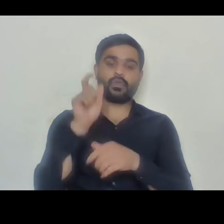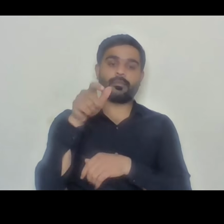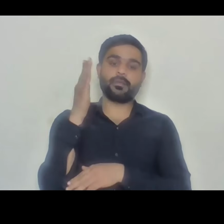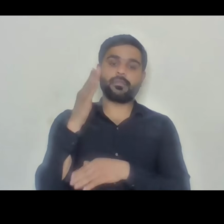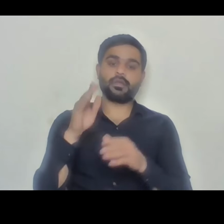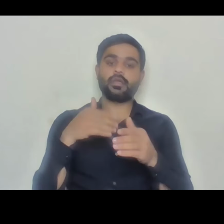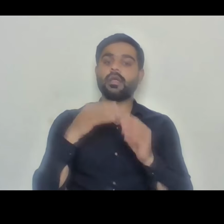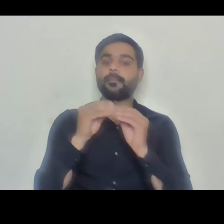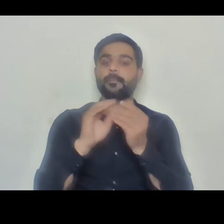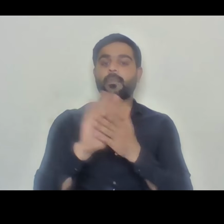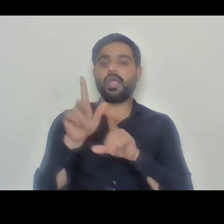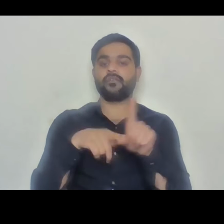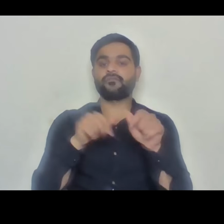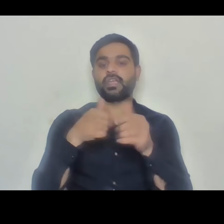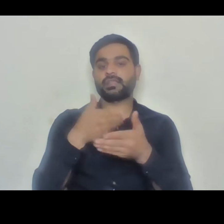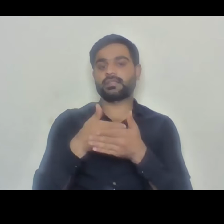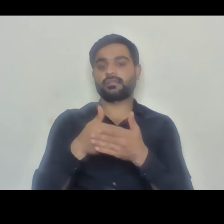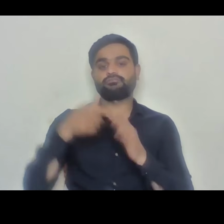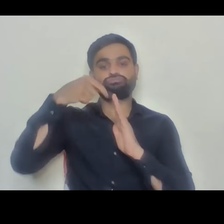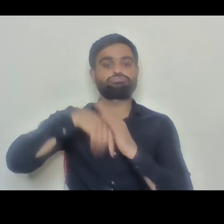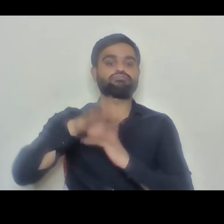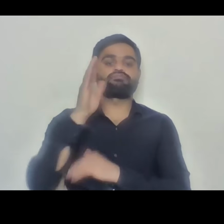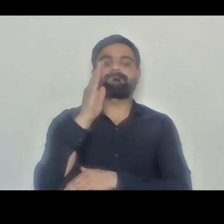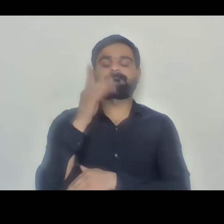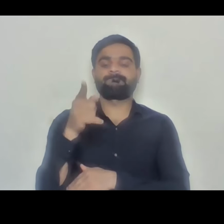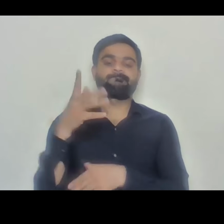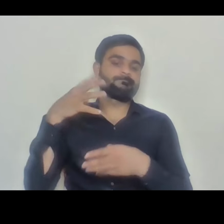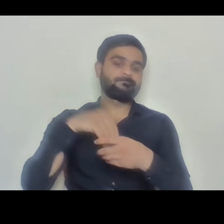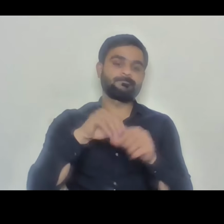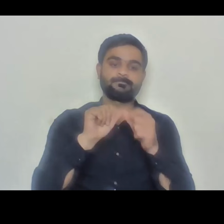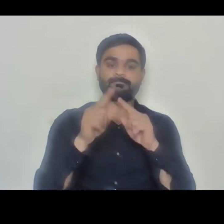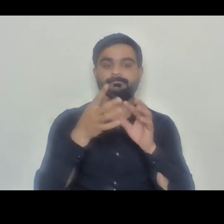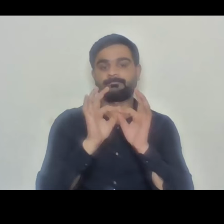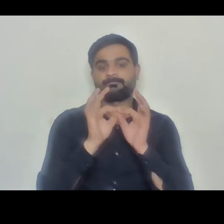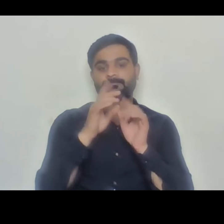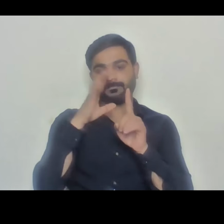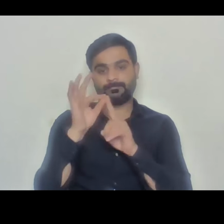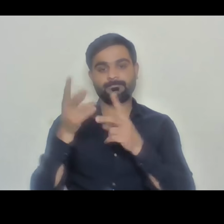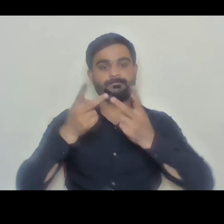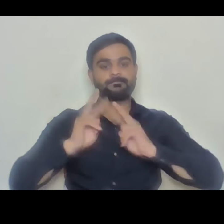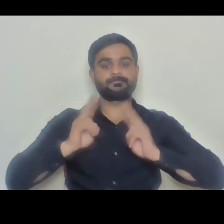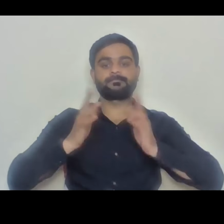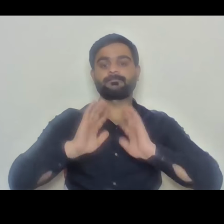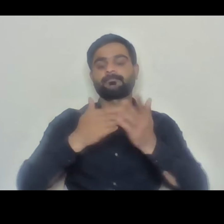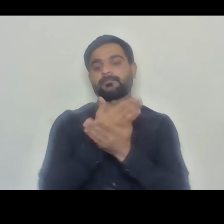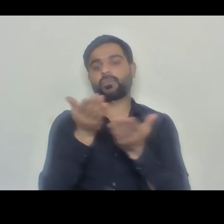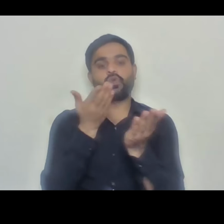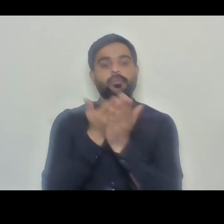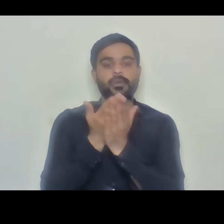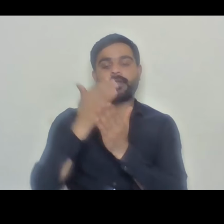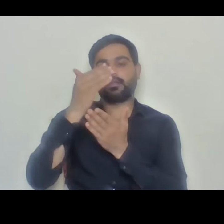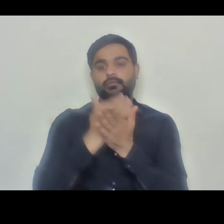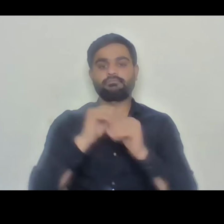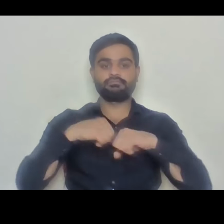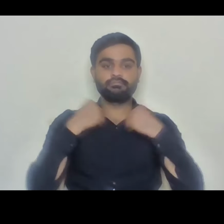Ms. Bhavya Jain, for this very insightful session, Ms. Preeti and Mr. Atul for interpreting the lecture, and all the participants for being very